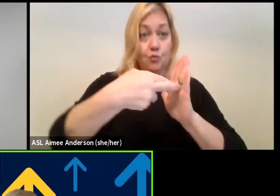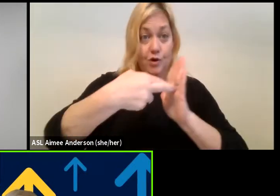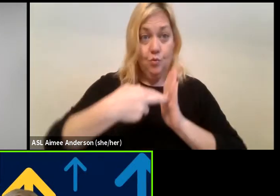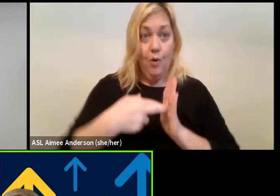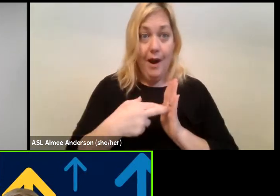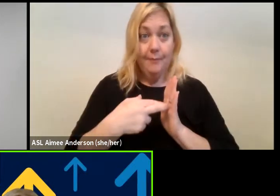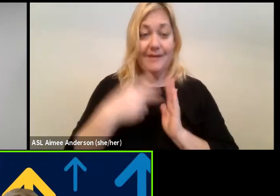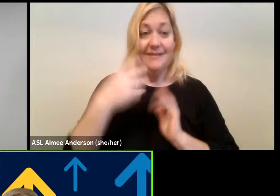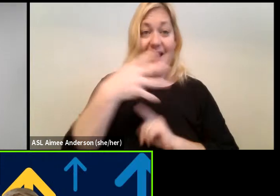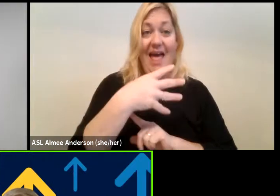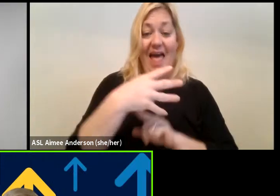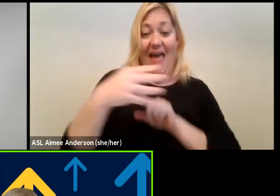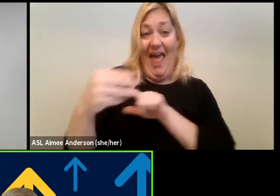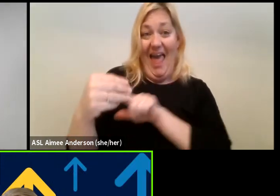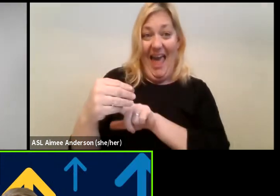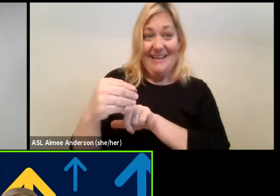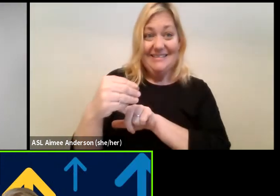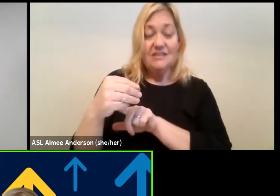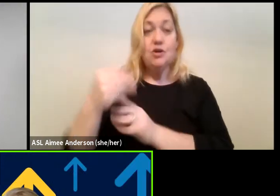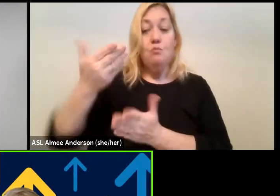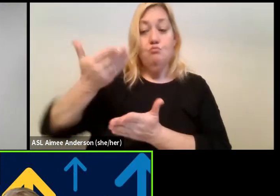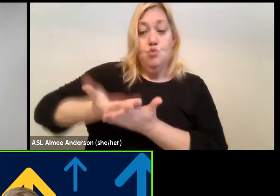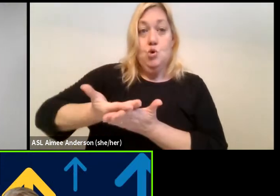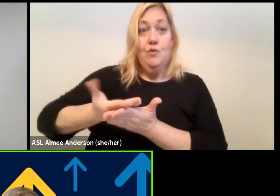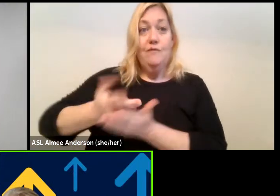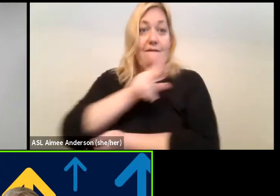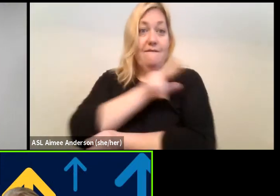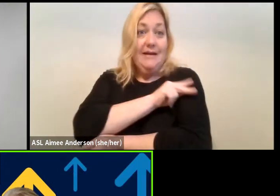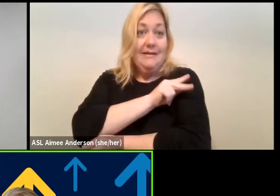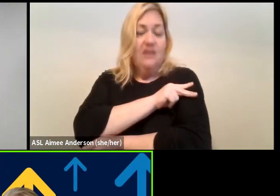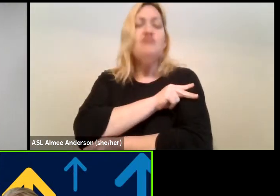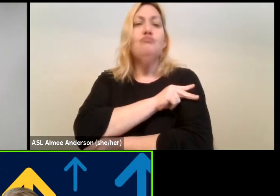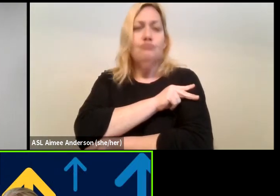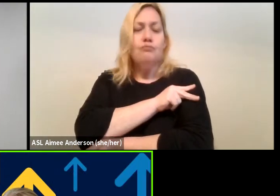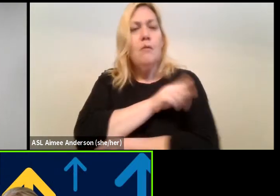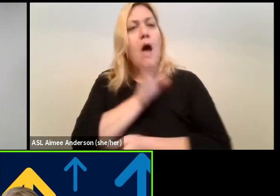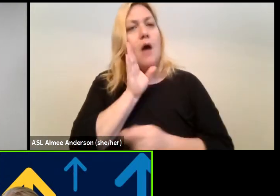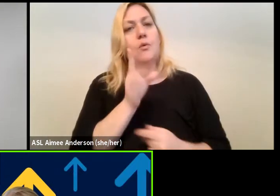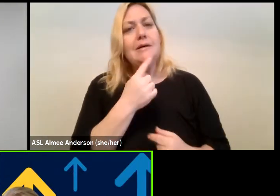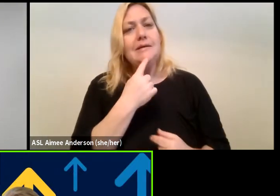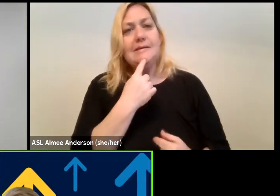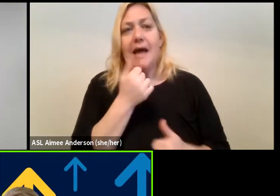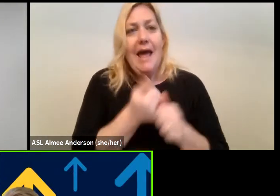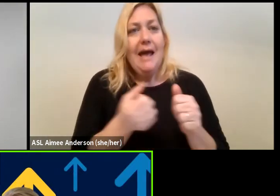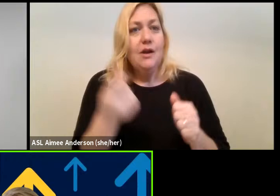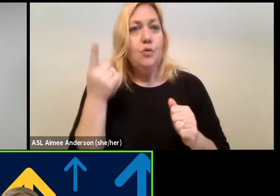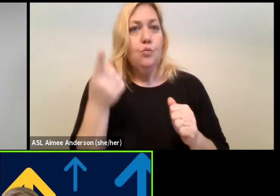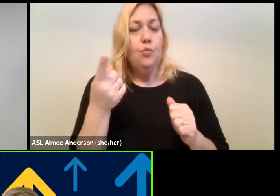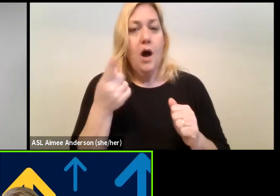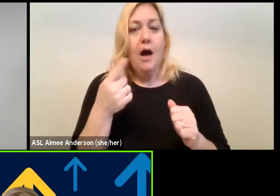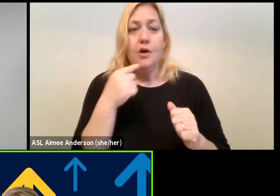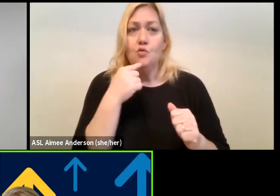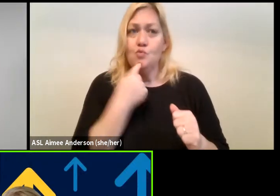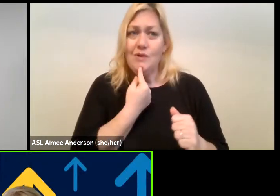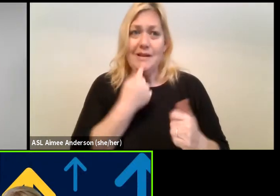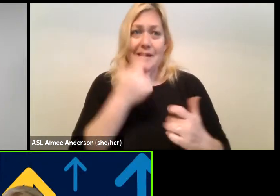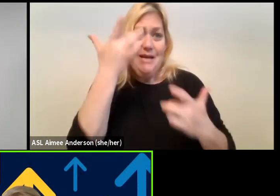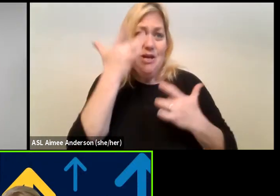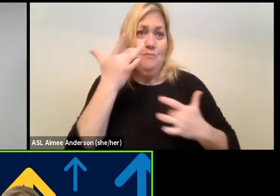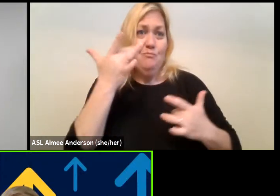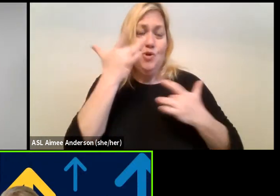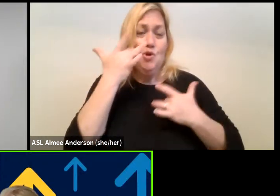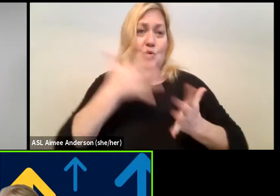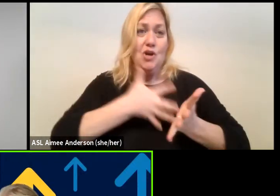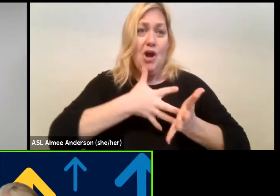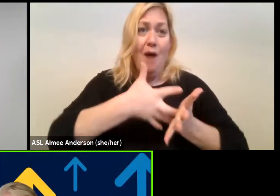the and proof of vaccination. I will say that anyone who is severely immune compromised, I would